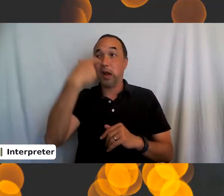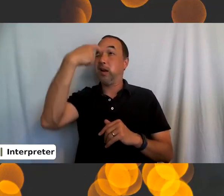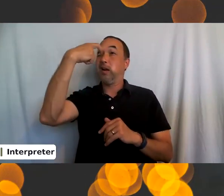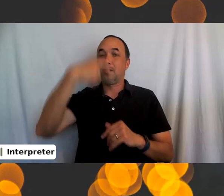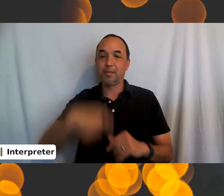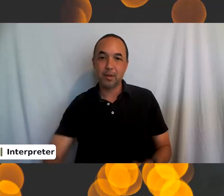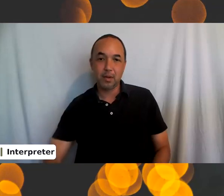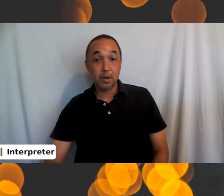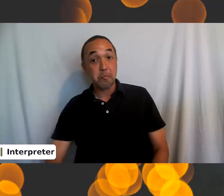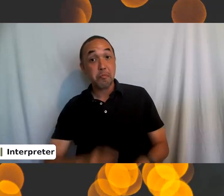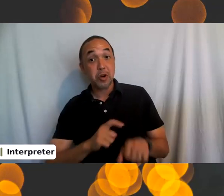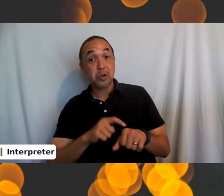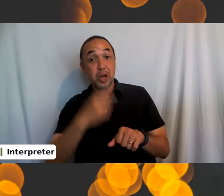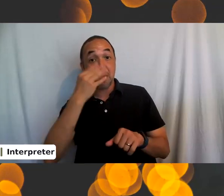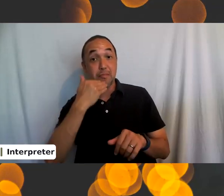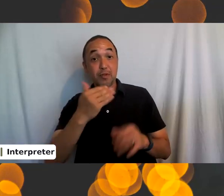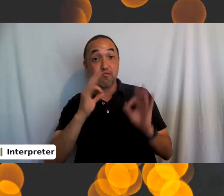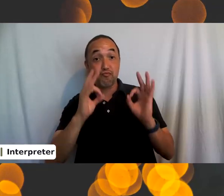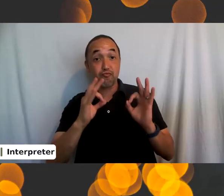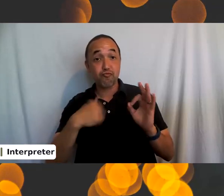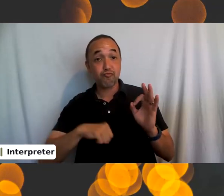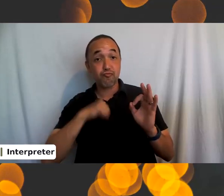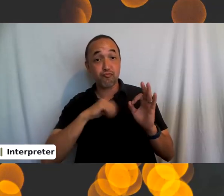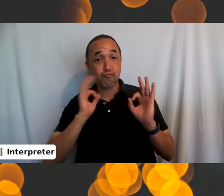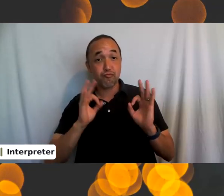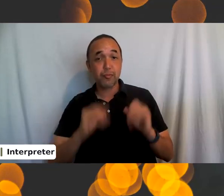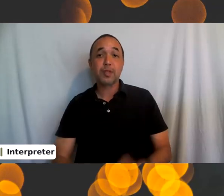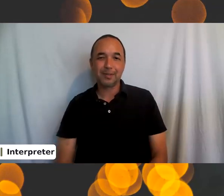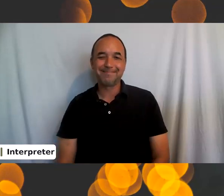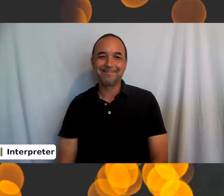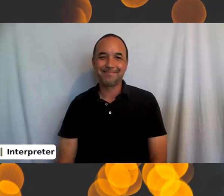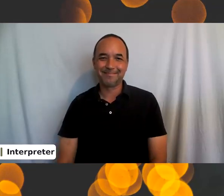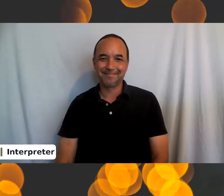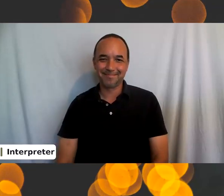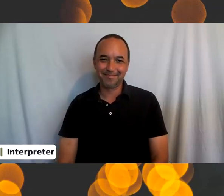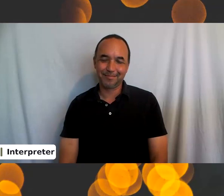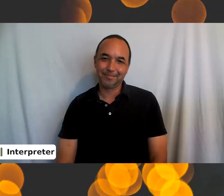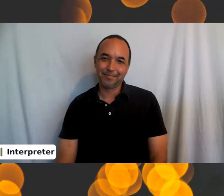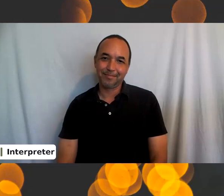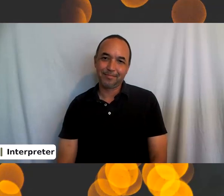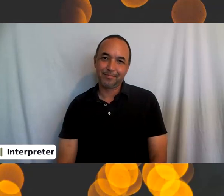doing too bad on time. I'm pretty proud of myself right now, I must say. All right.